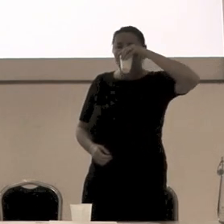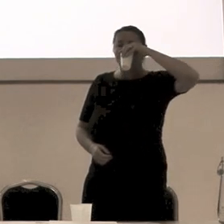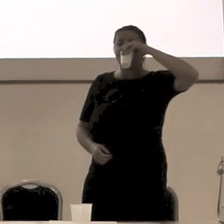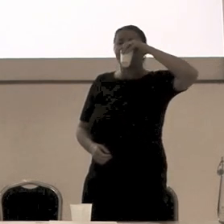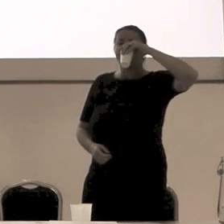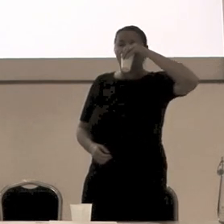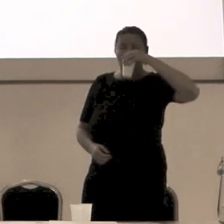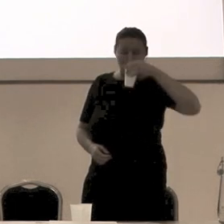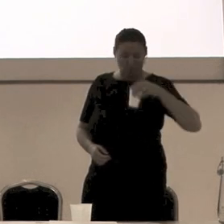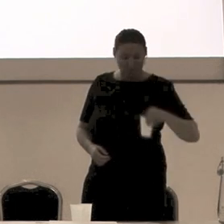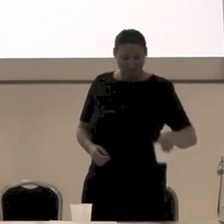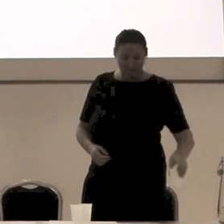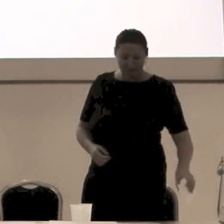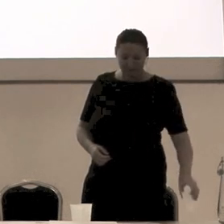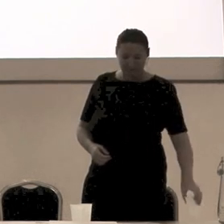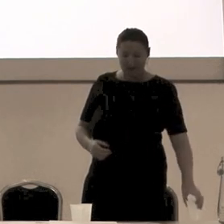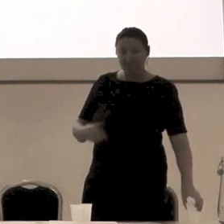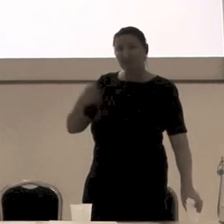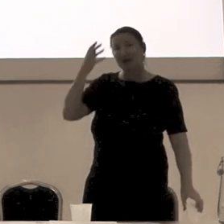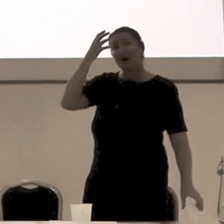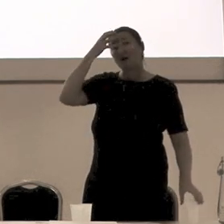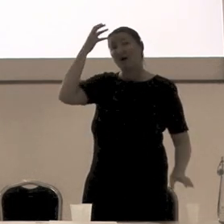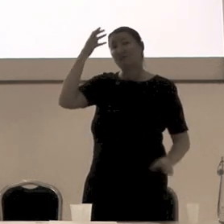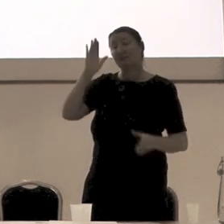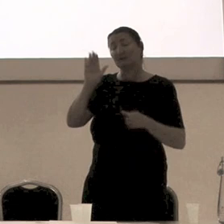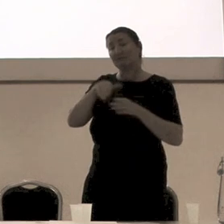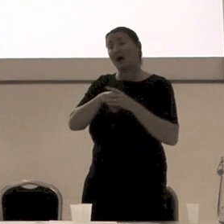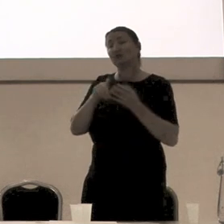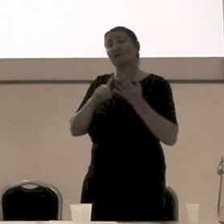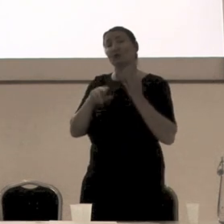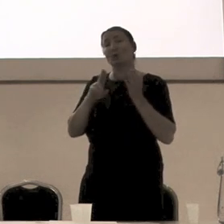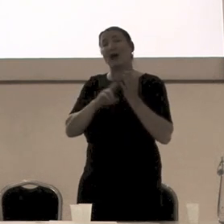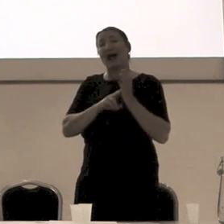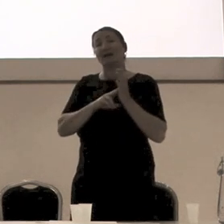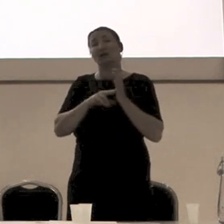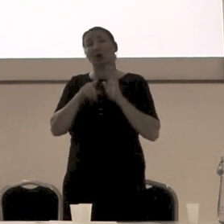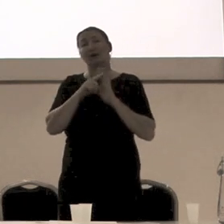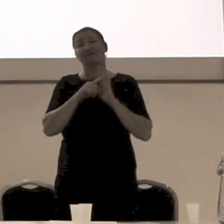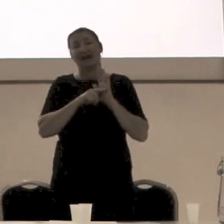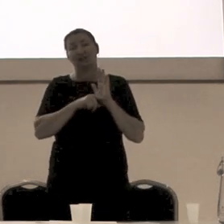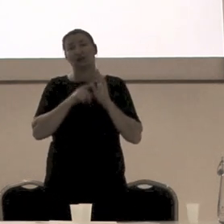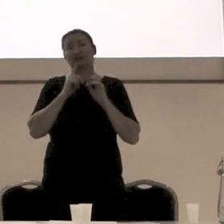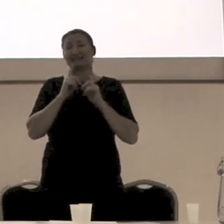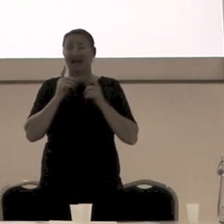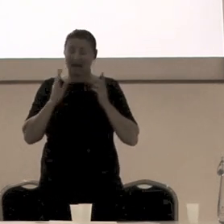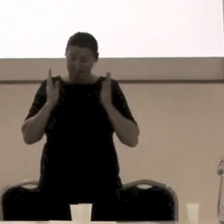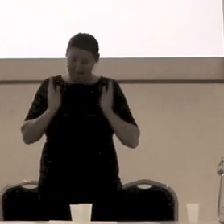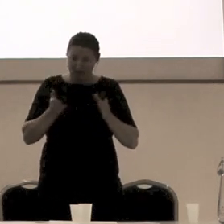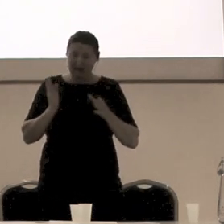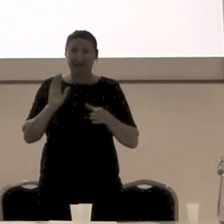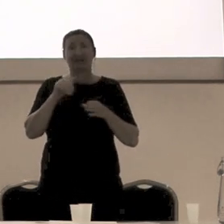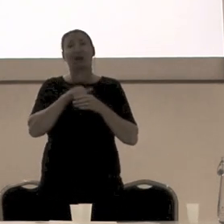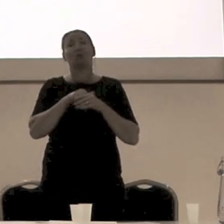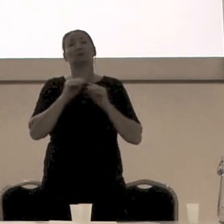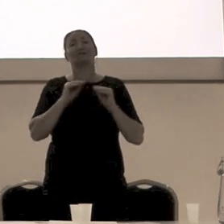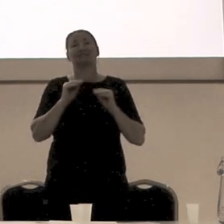is party to a UN convention that says that they should be developing a plan for inclusive education, except they're